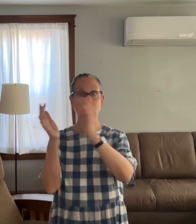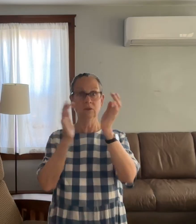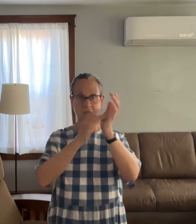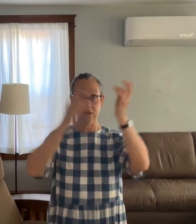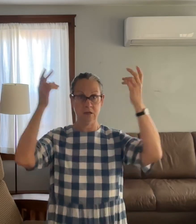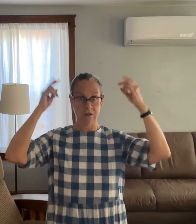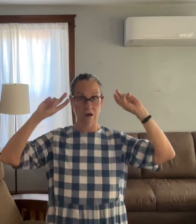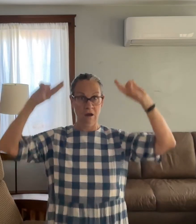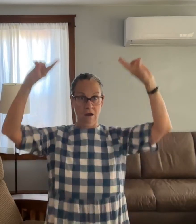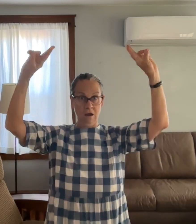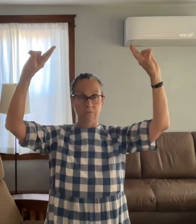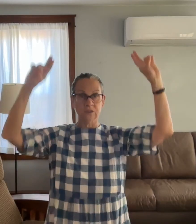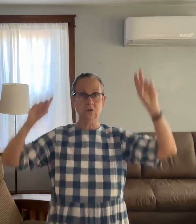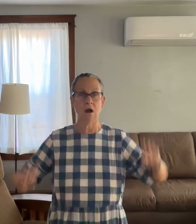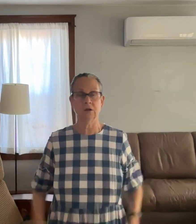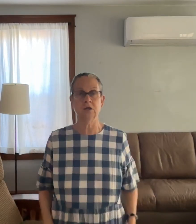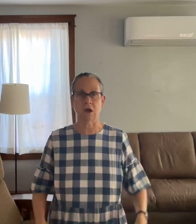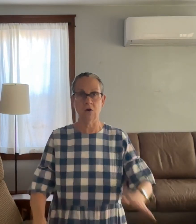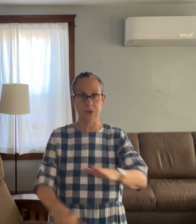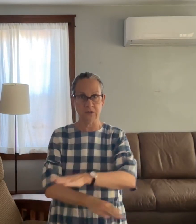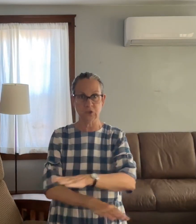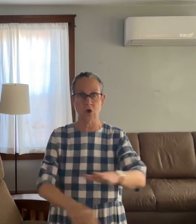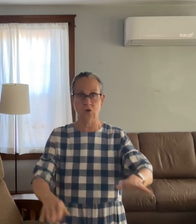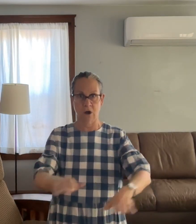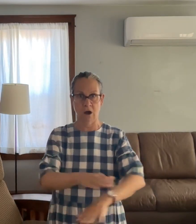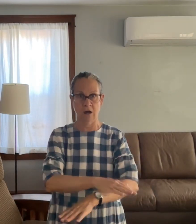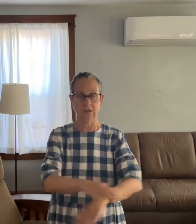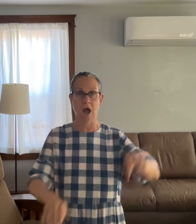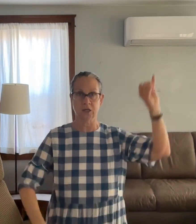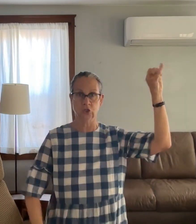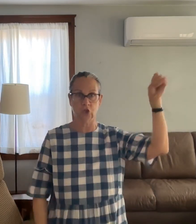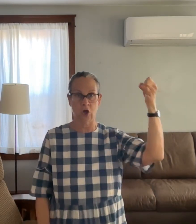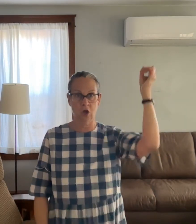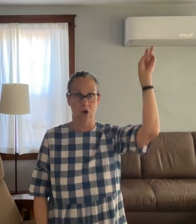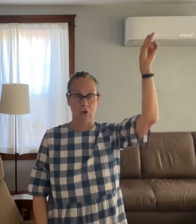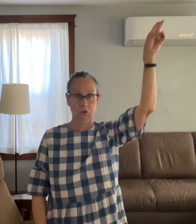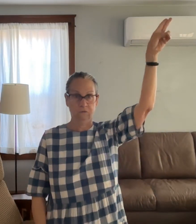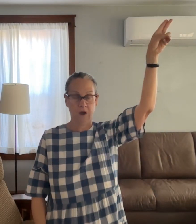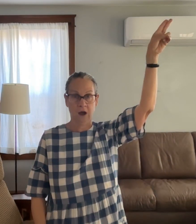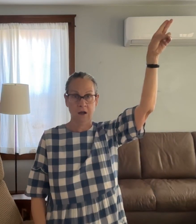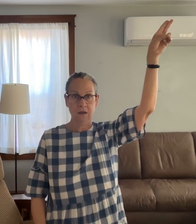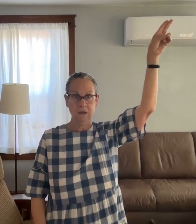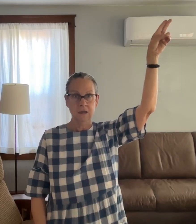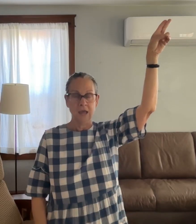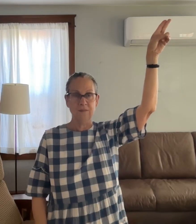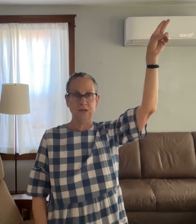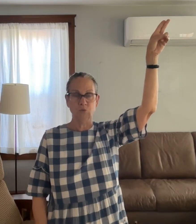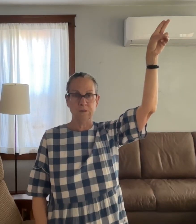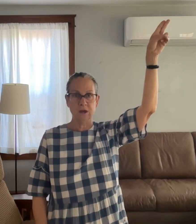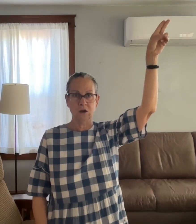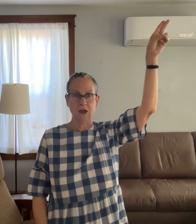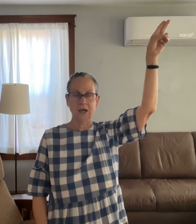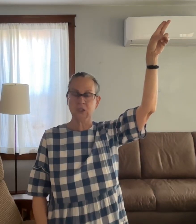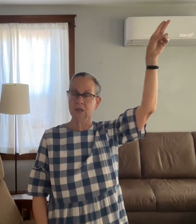behold, he comes. So y'all are going to go, there's no God like Jehovah. And then when they're, actually, I